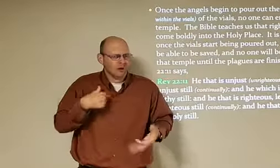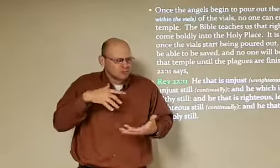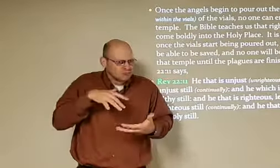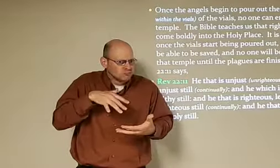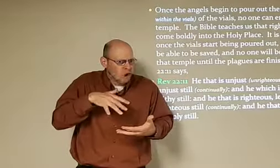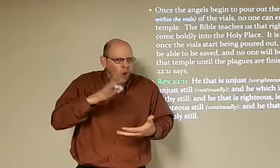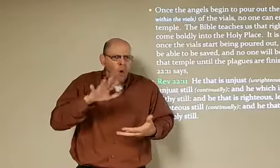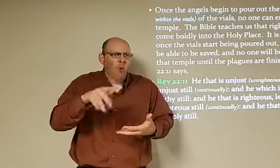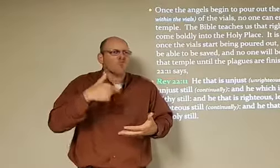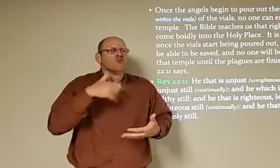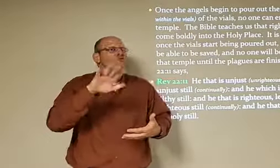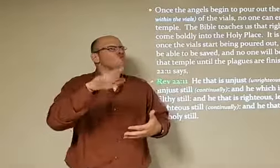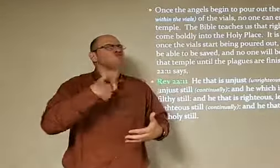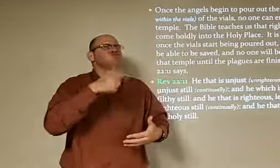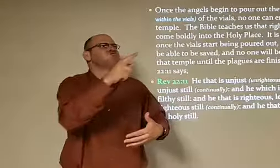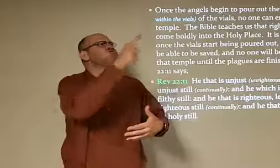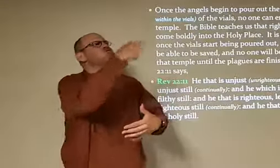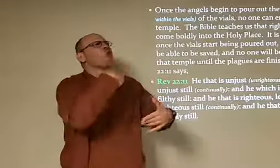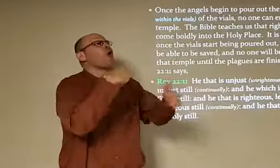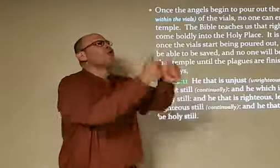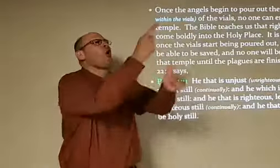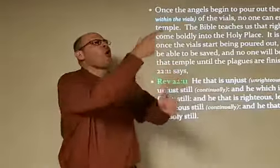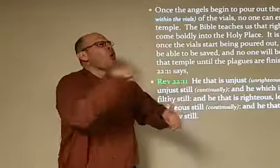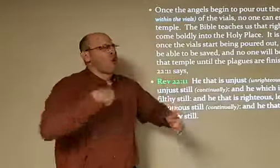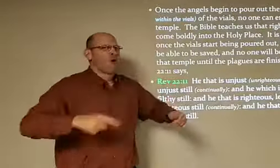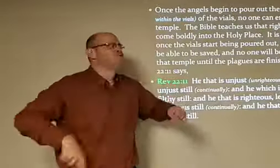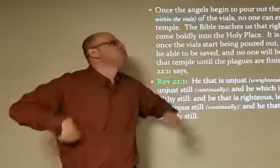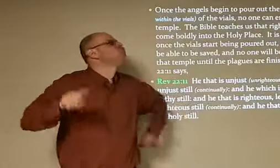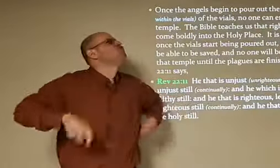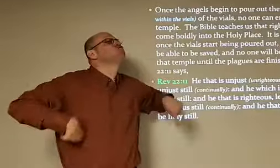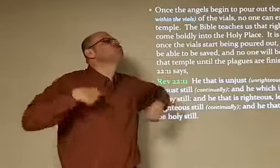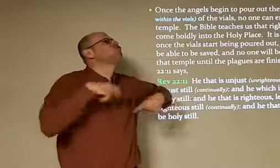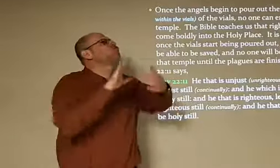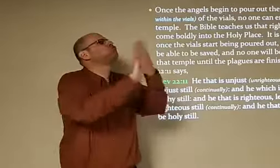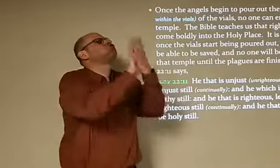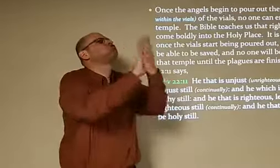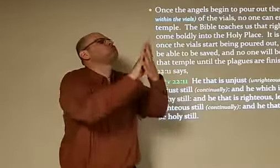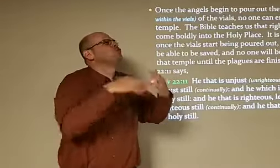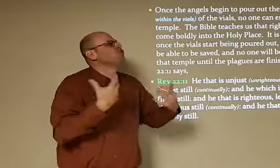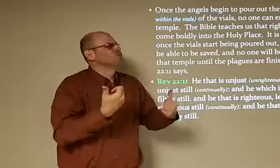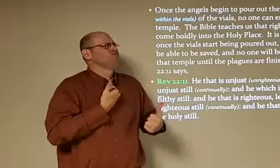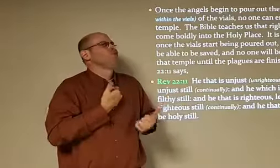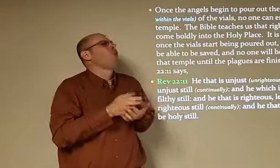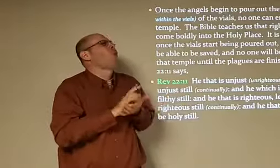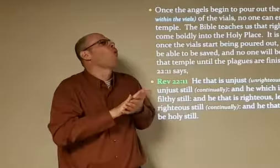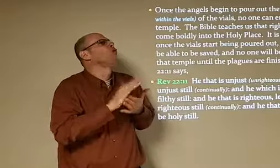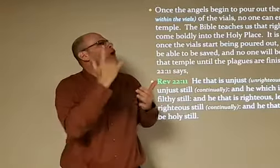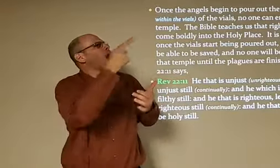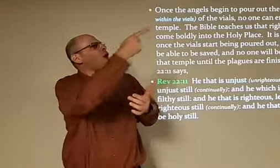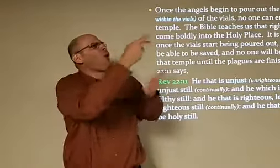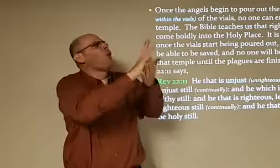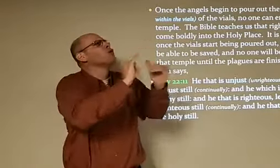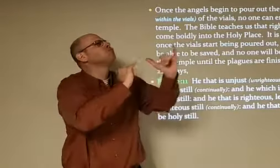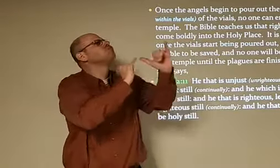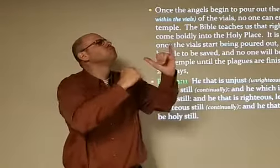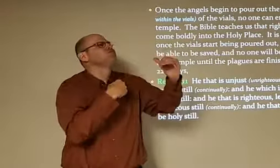I've decided. I know what the word of God says. I'm going to follow Christ. I'm going to stay as close to him as I can. I